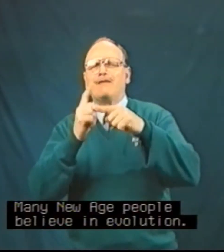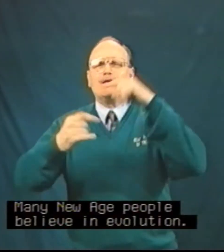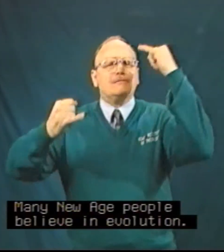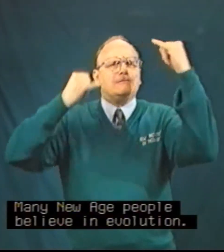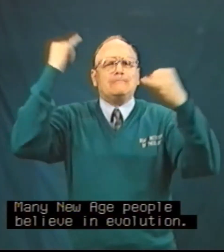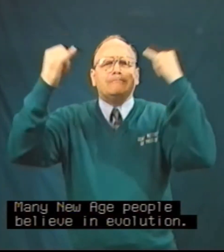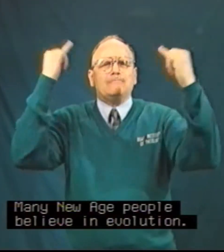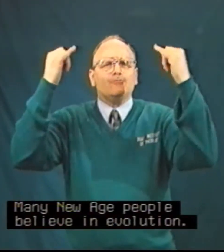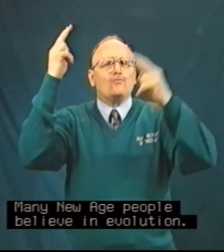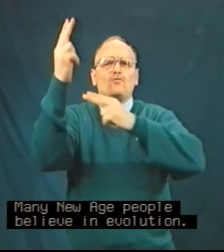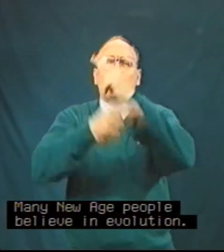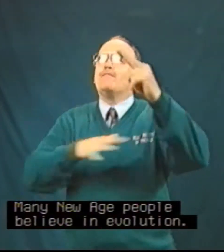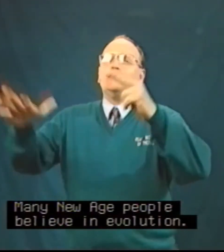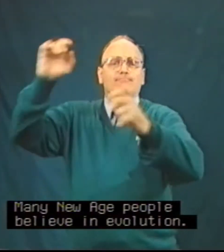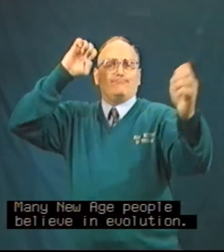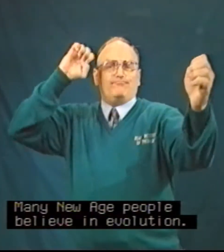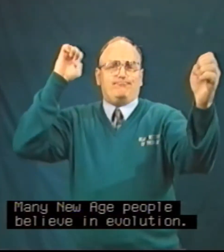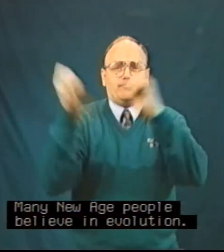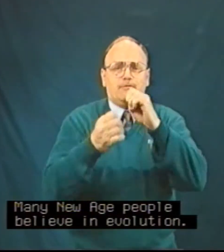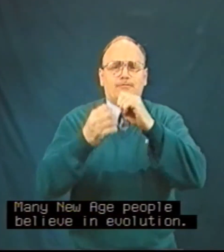Many New Age people believe in evolution.